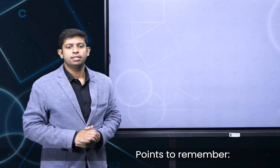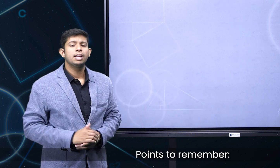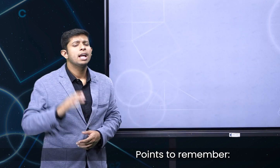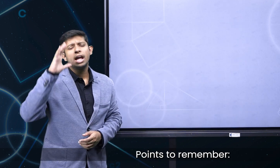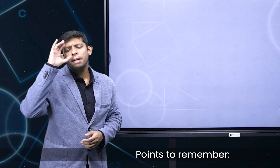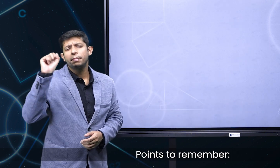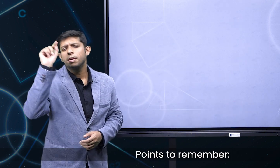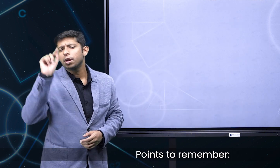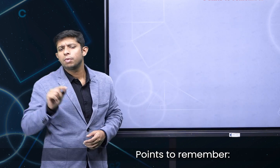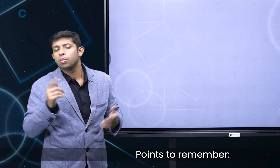Points to remember.